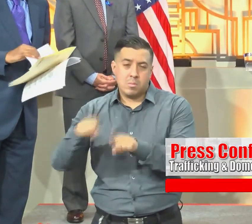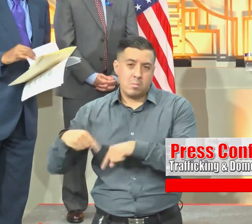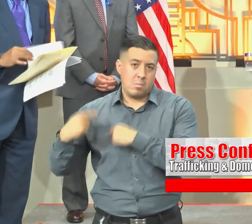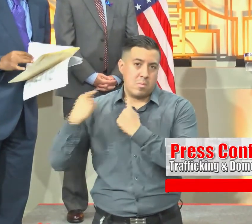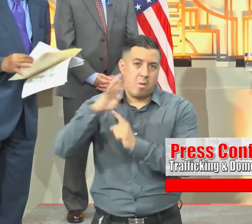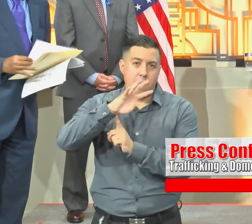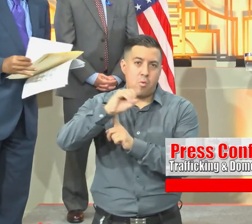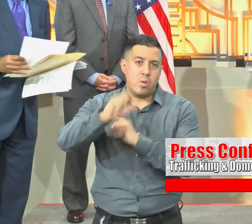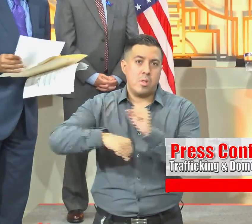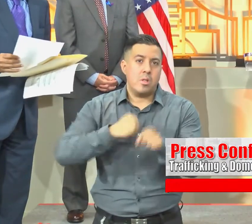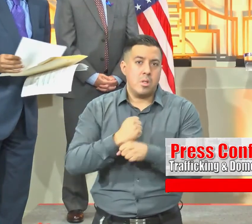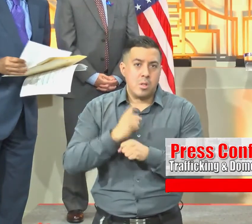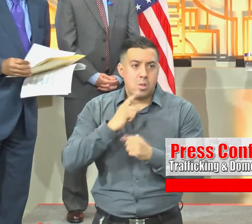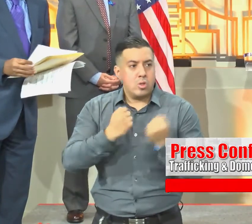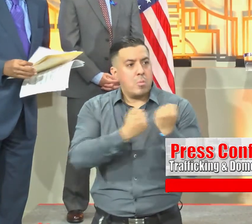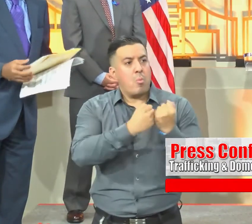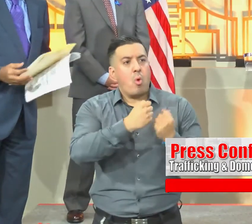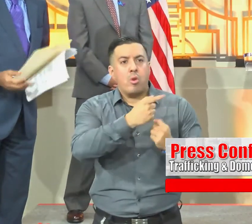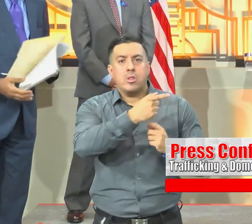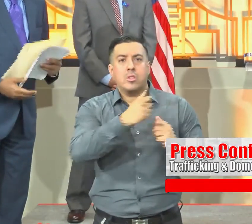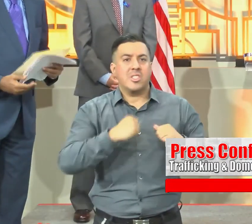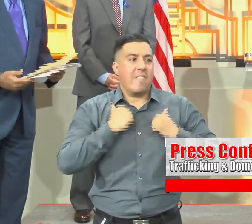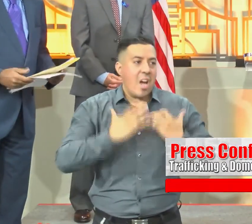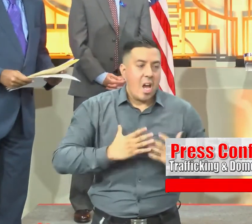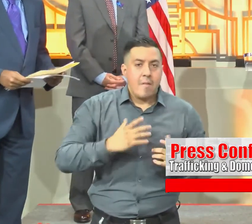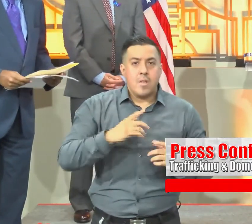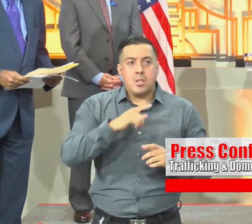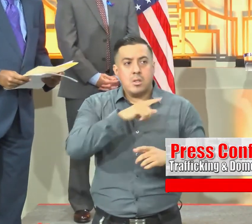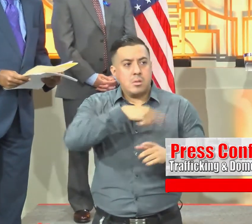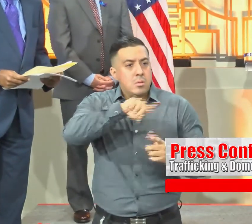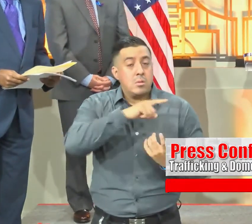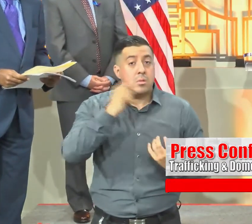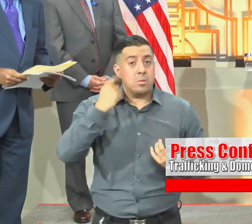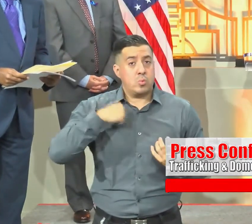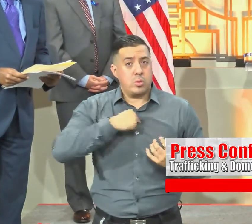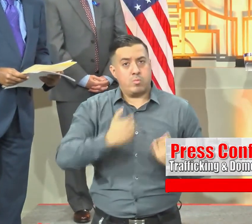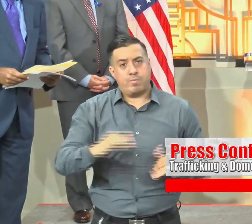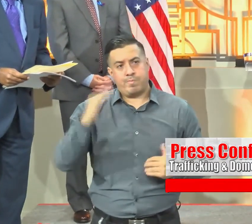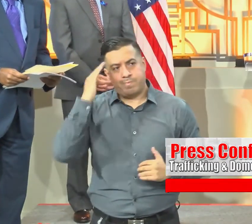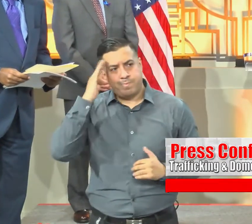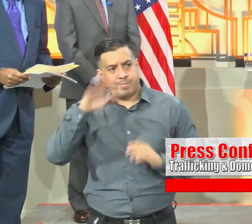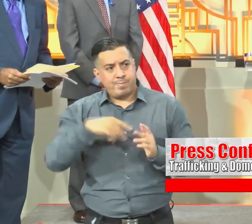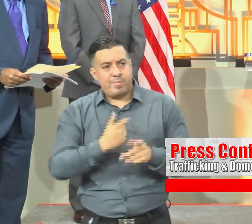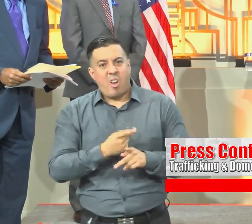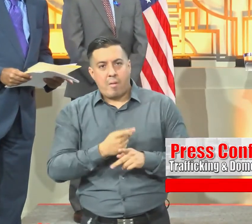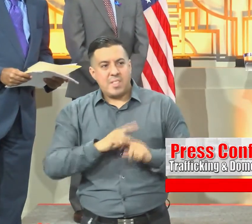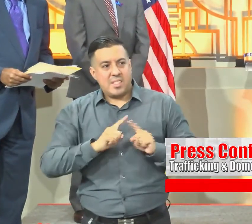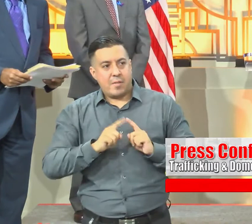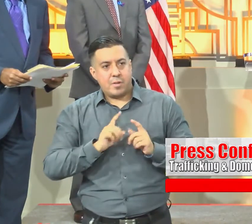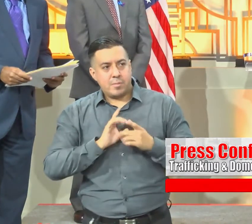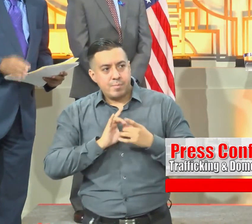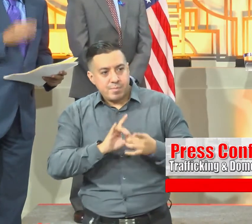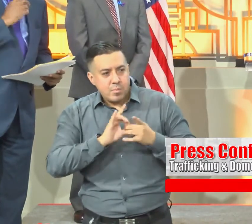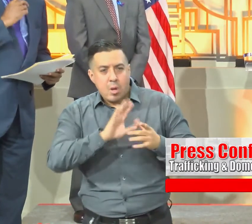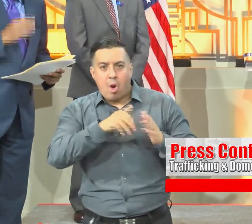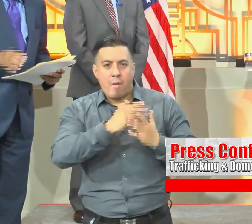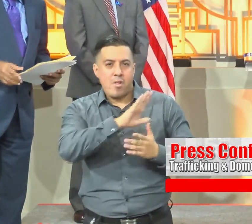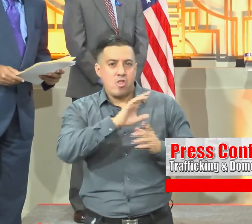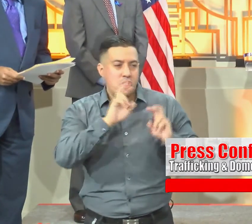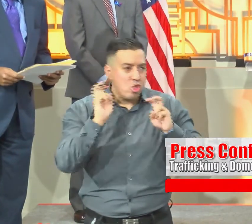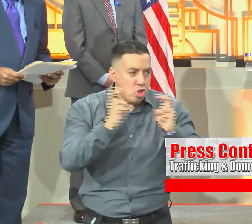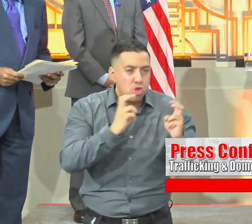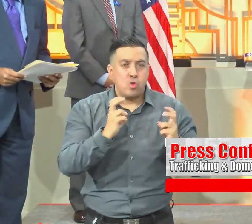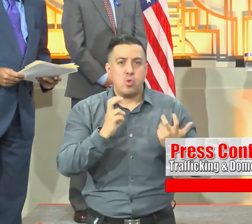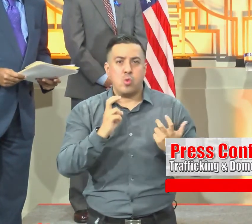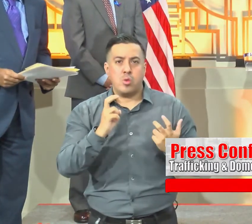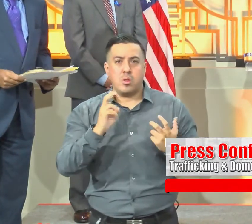years supporting survivors in both arenas, we are intimately familiar with the interconnections of these issues. The lives